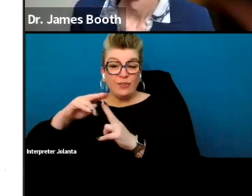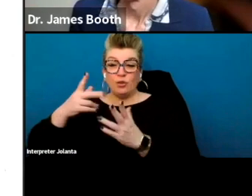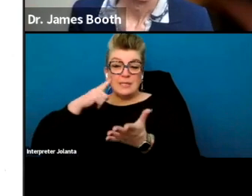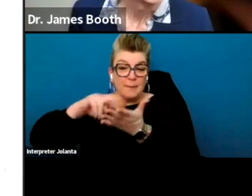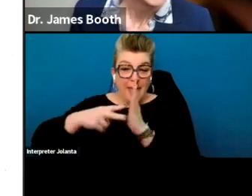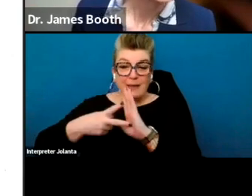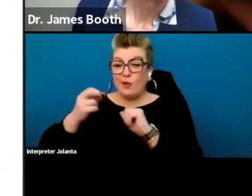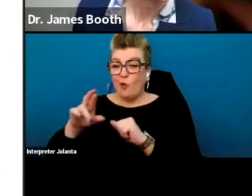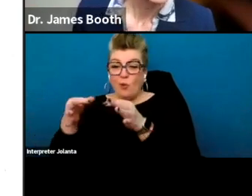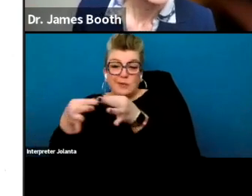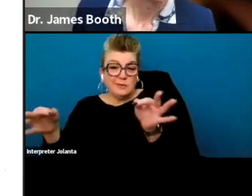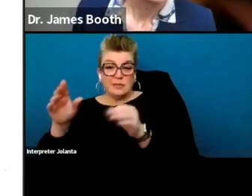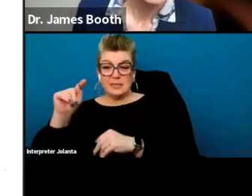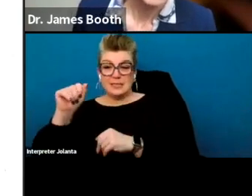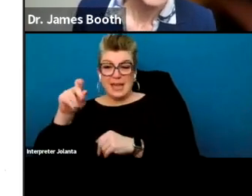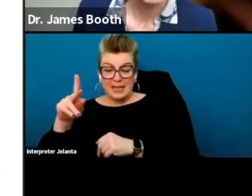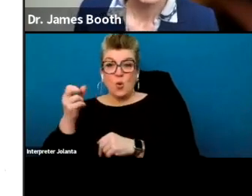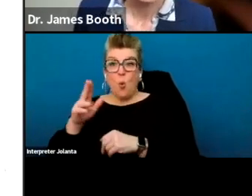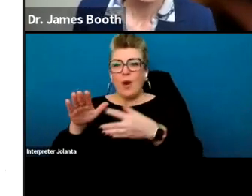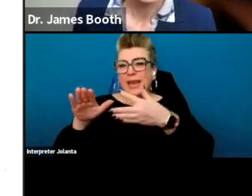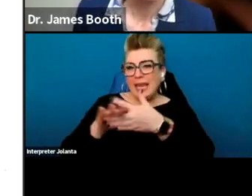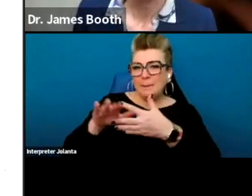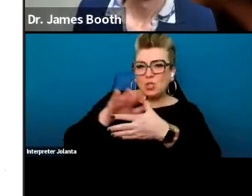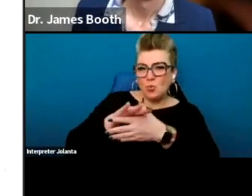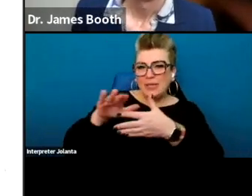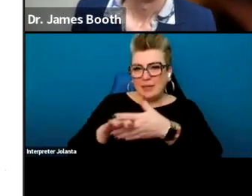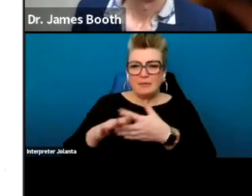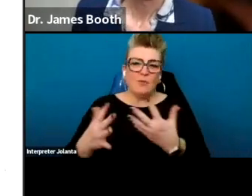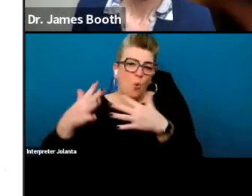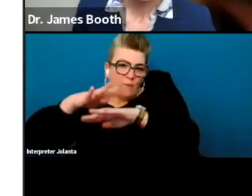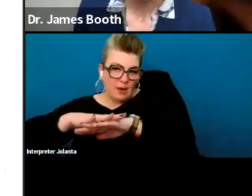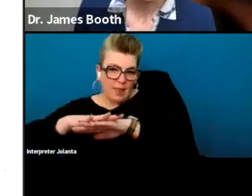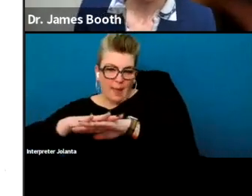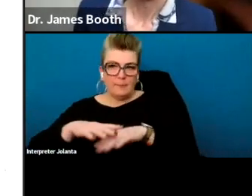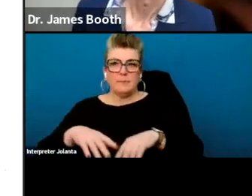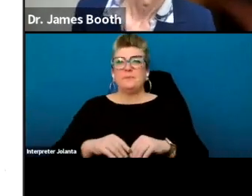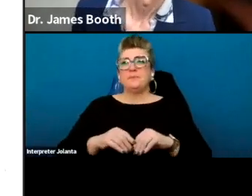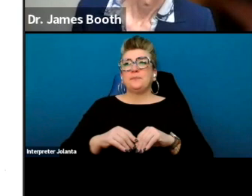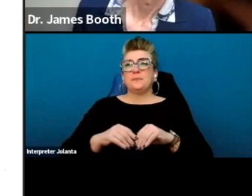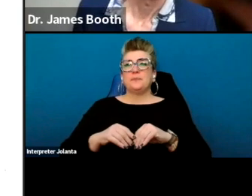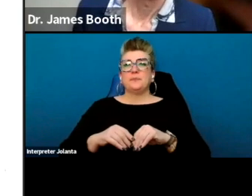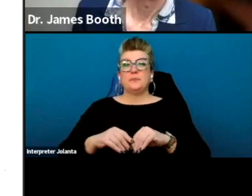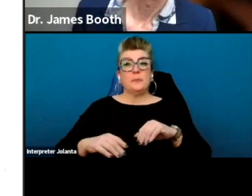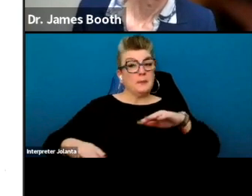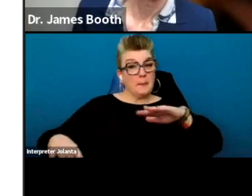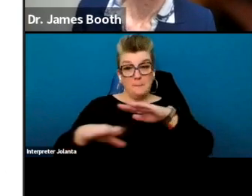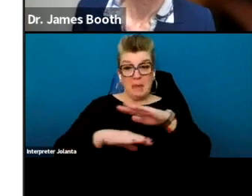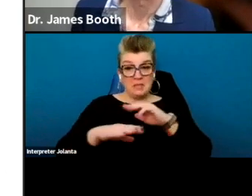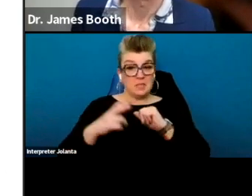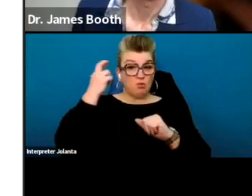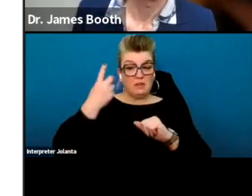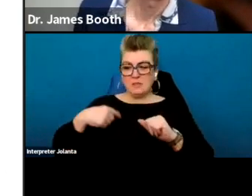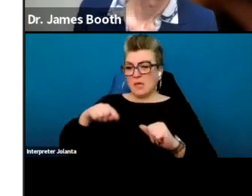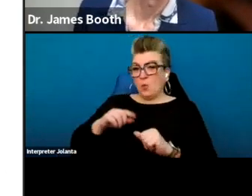semantic, or between task or across task. So the basic reasoning is that if within